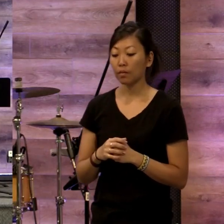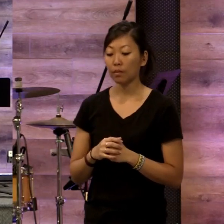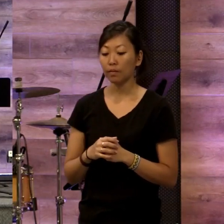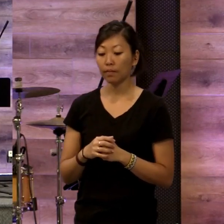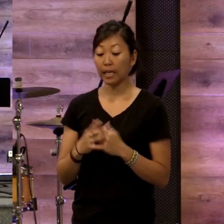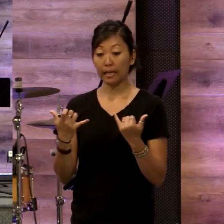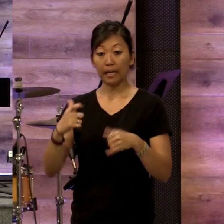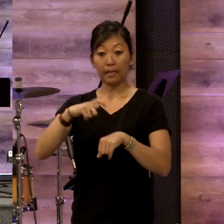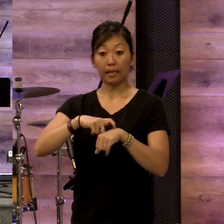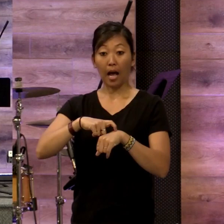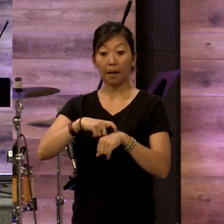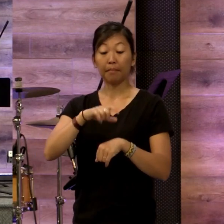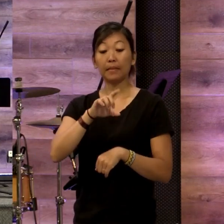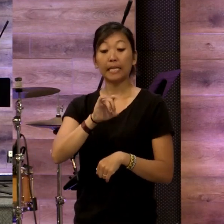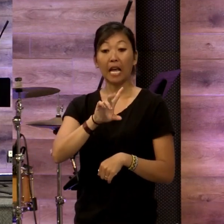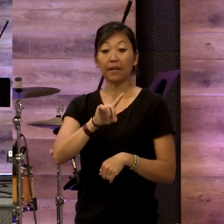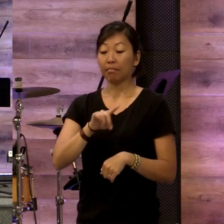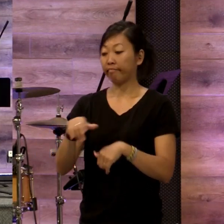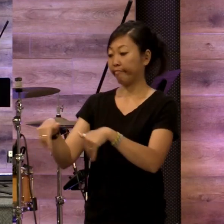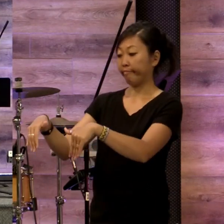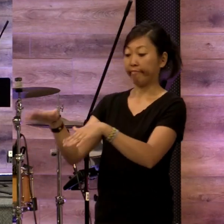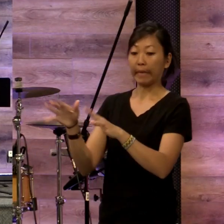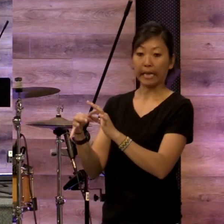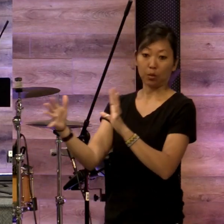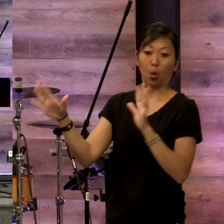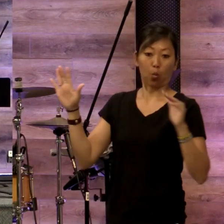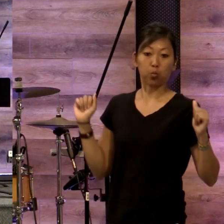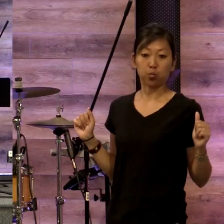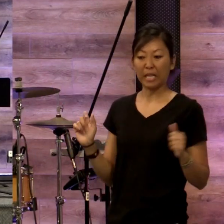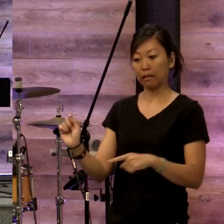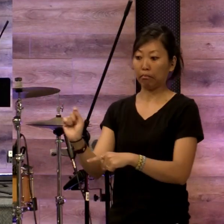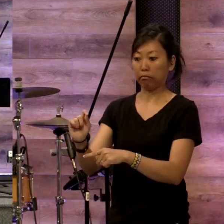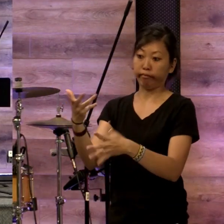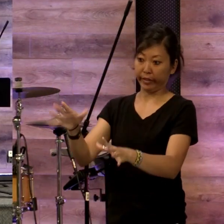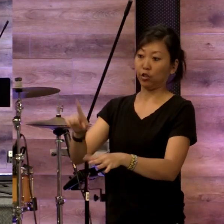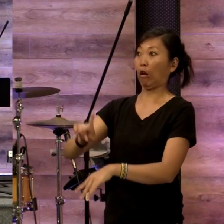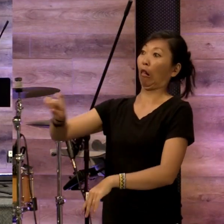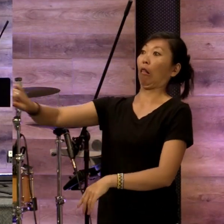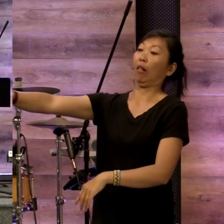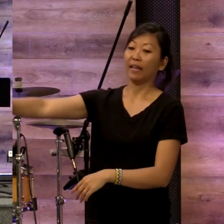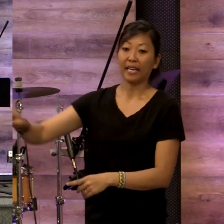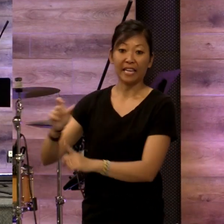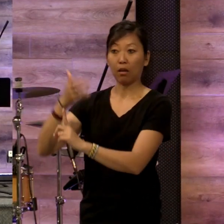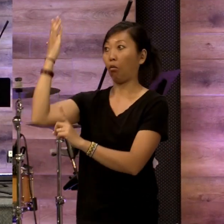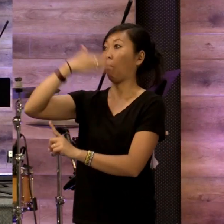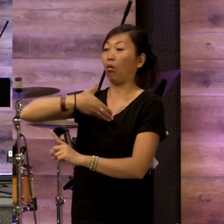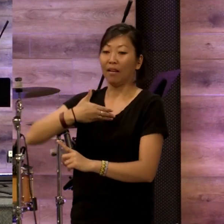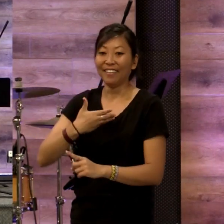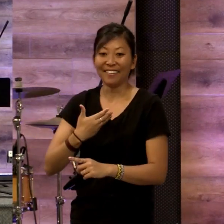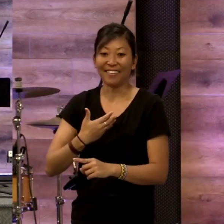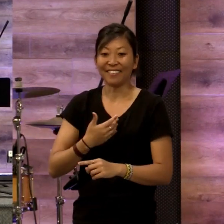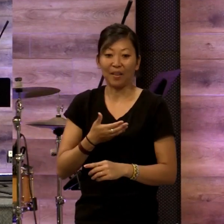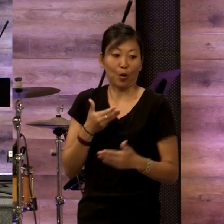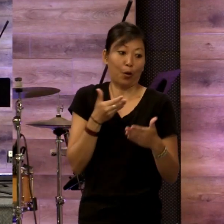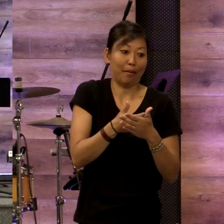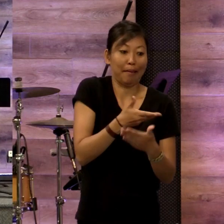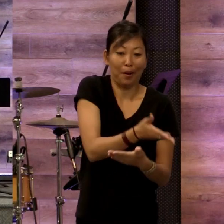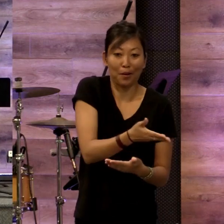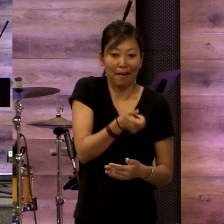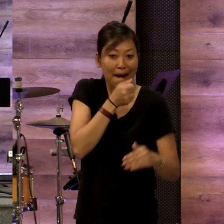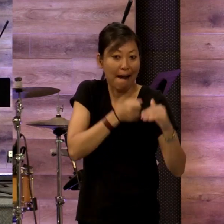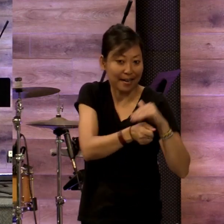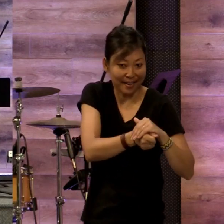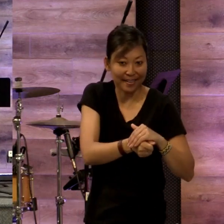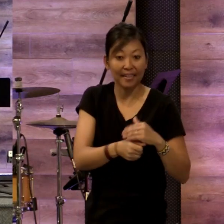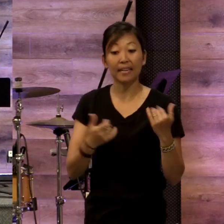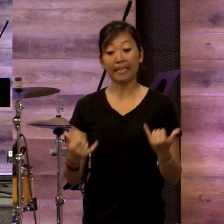David lets Saul go. He does his business, and he's off, and he's completely oblivious that any of this stuff is going on. And David has a decision